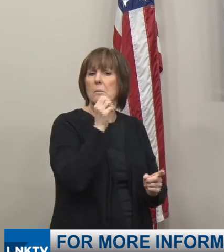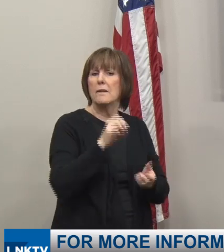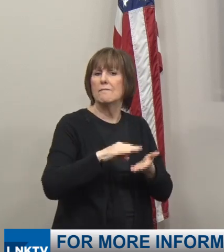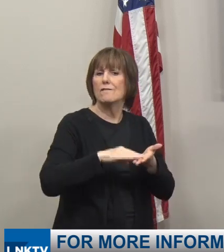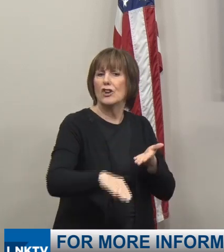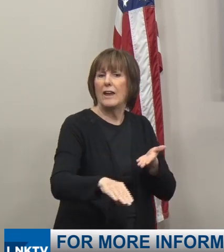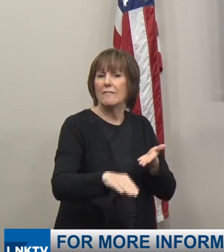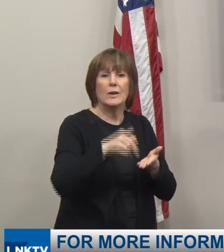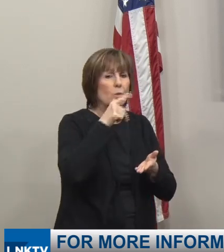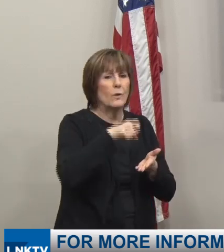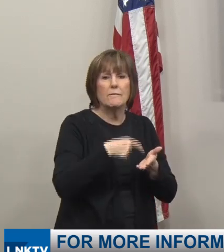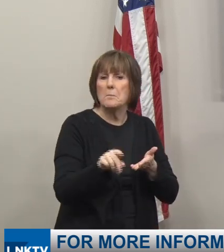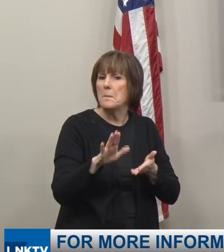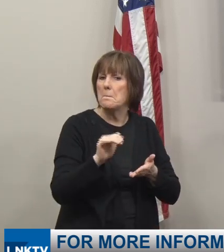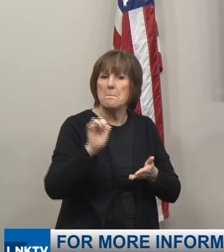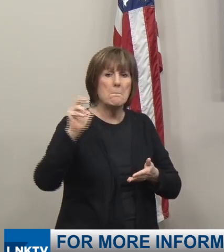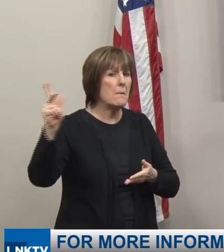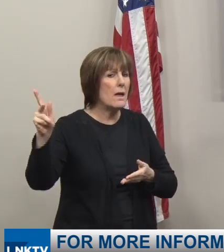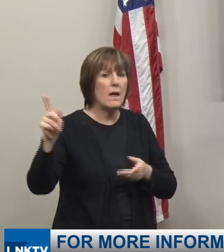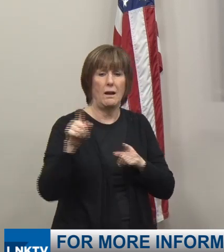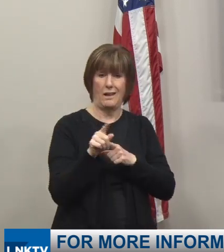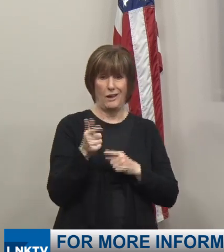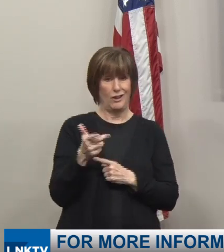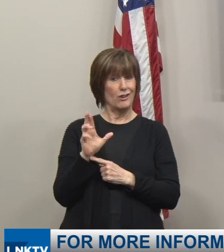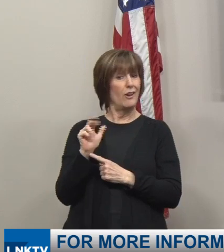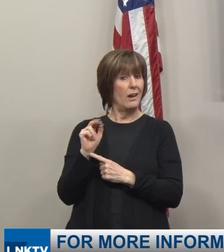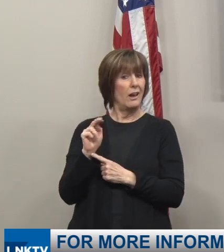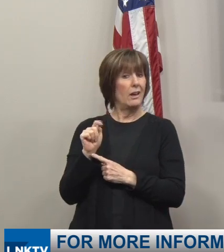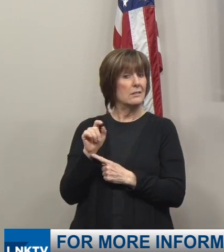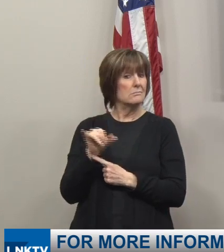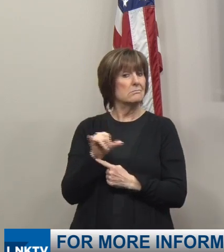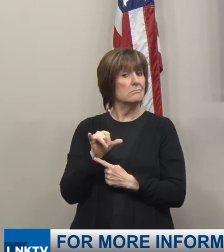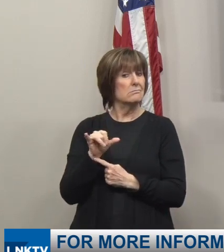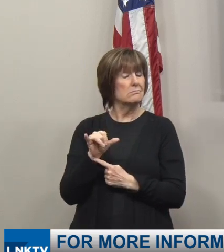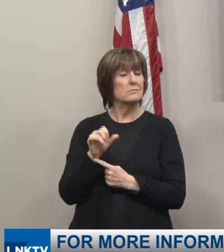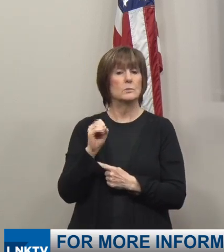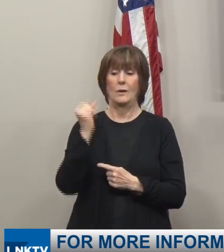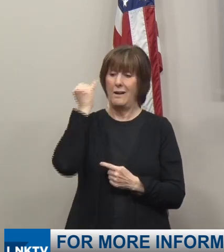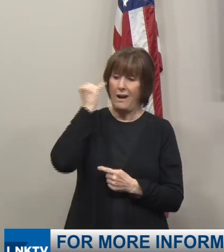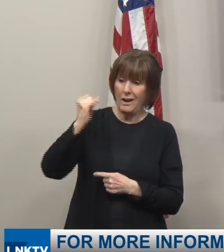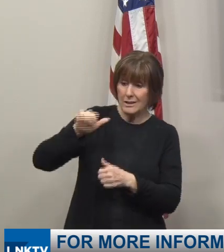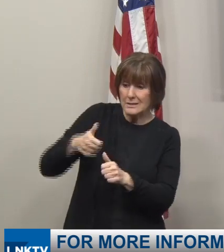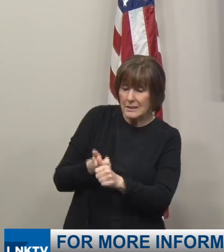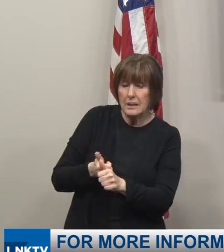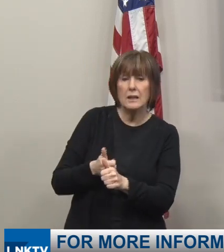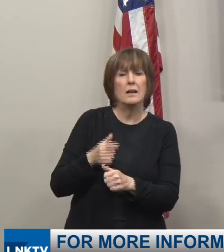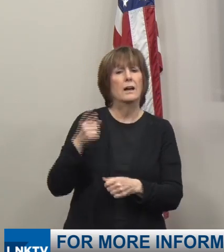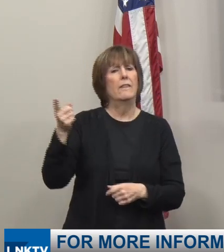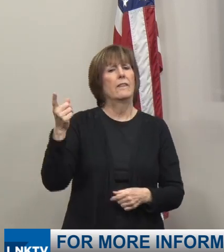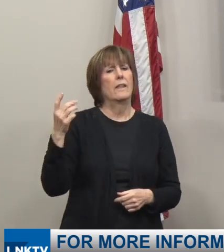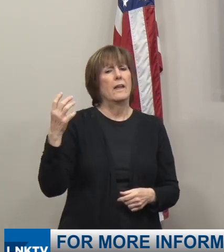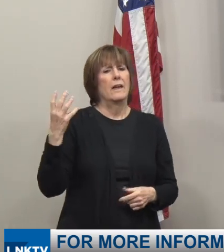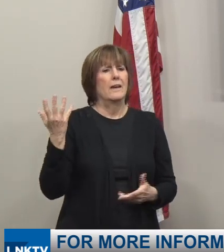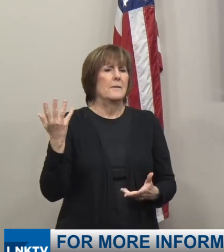So it really will be treated like a grant. And the whole idea behind this, quite frankly, is so that employers don't take this, immediate step